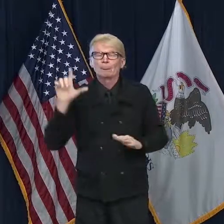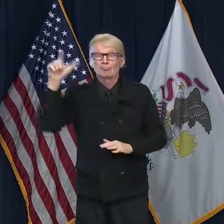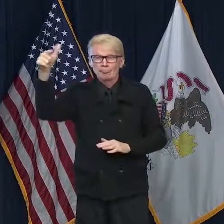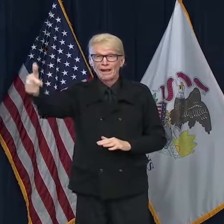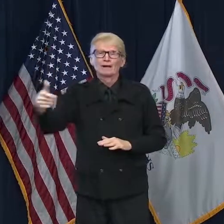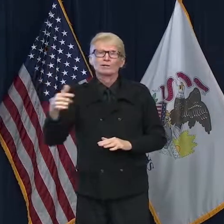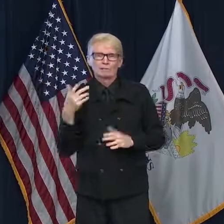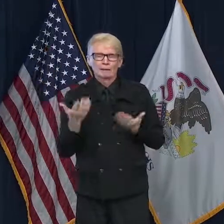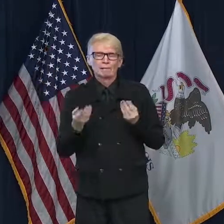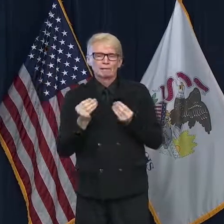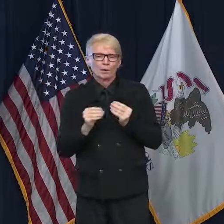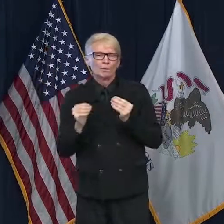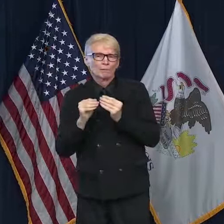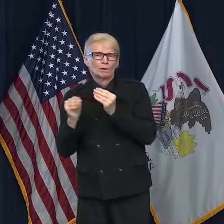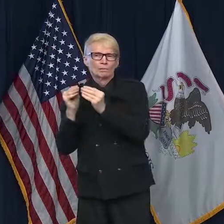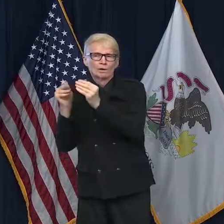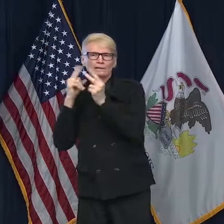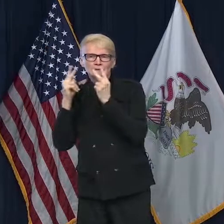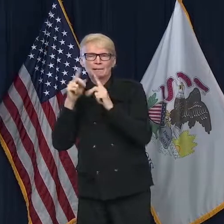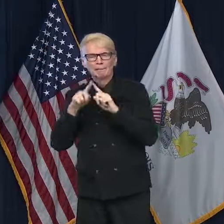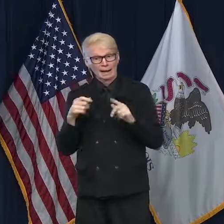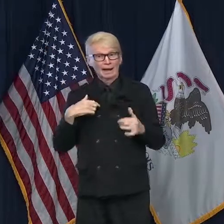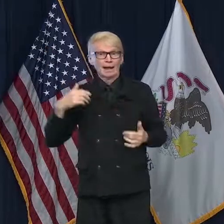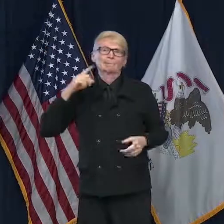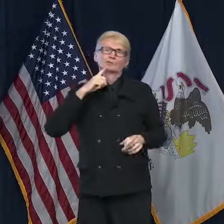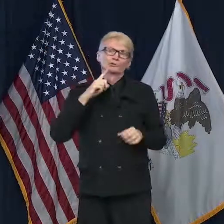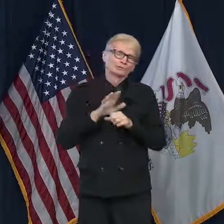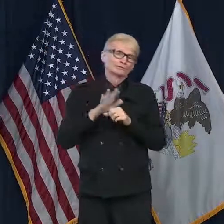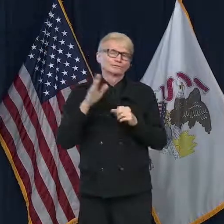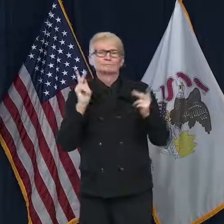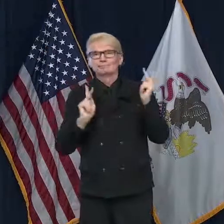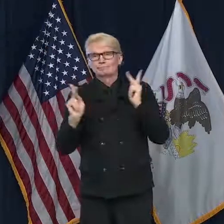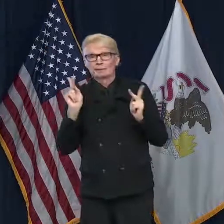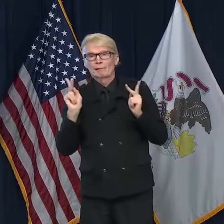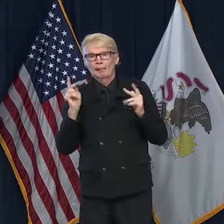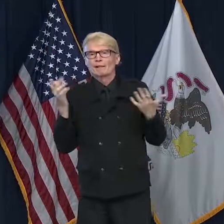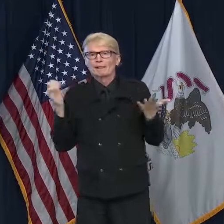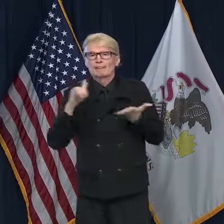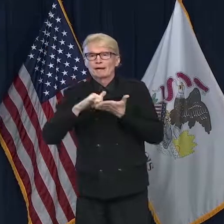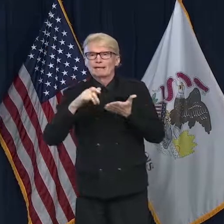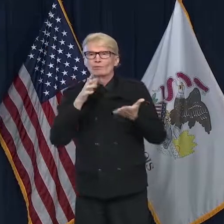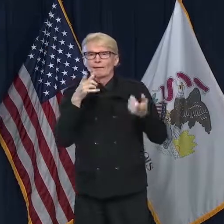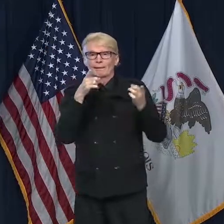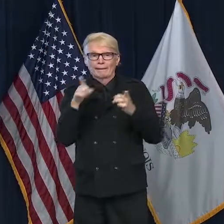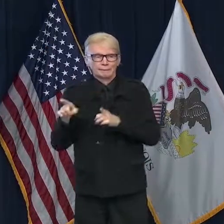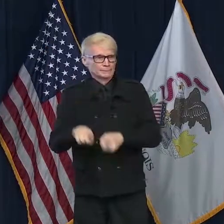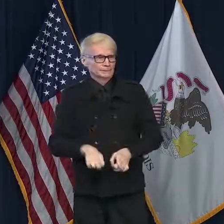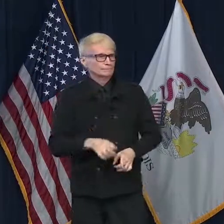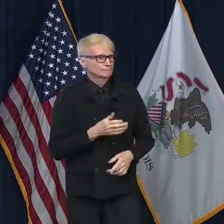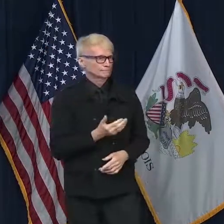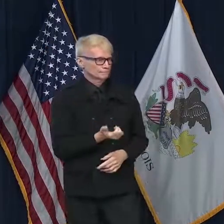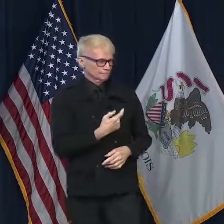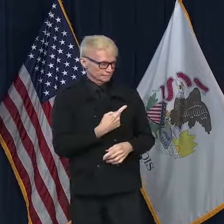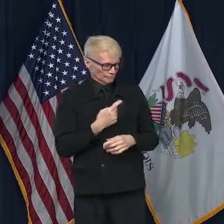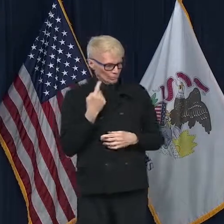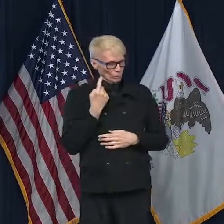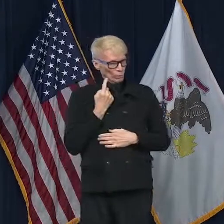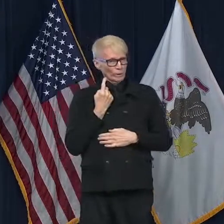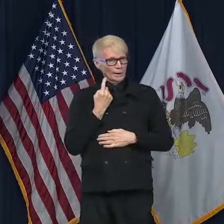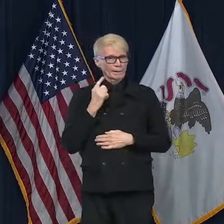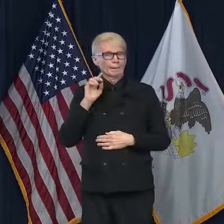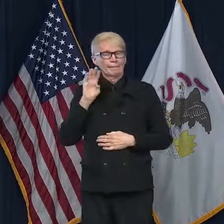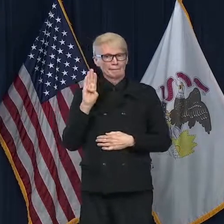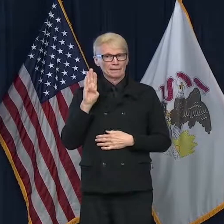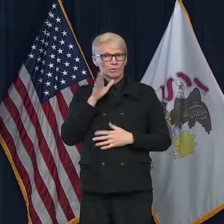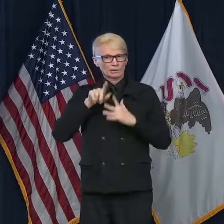but I understand the excitement and the fervor around getting their vaccination. Can I ask a follow-up on that, Dr. Ezike? Obviously, it's Friday. 1B starts Monday. There's